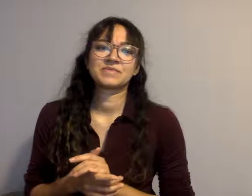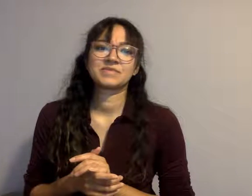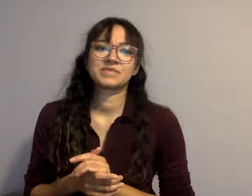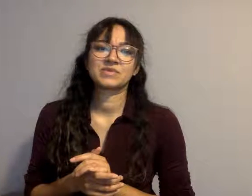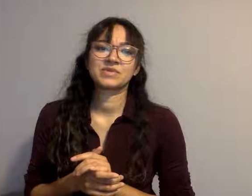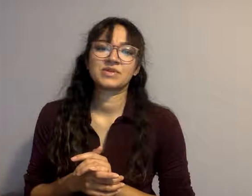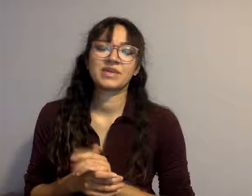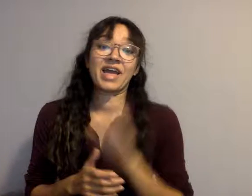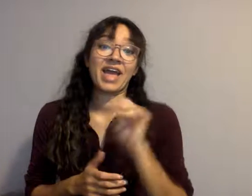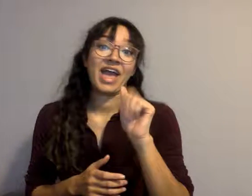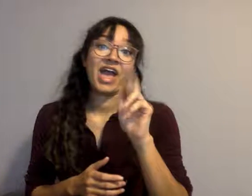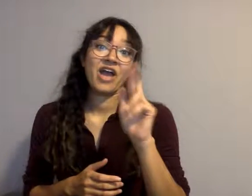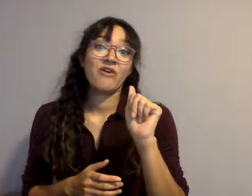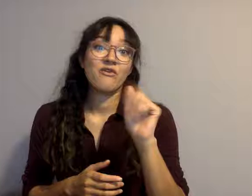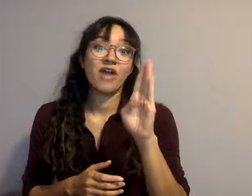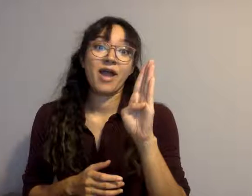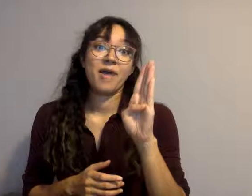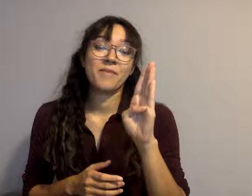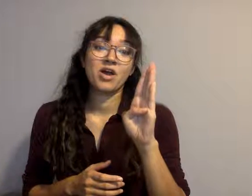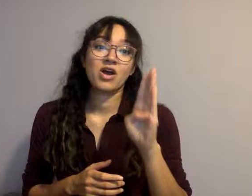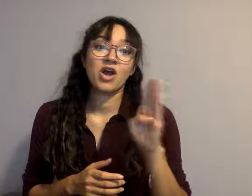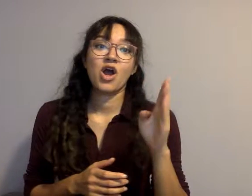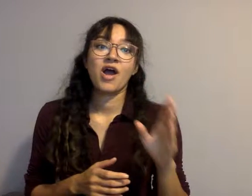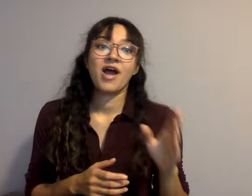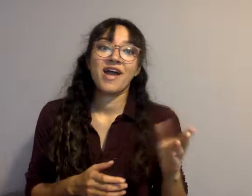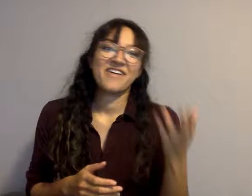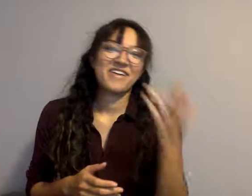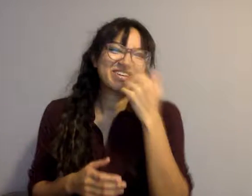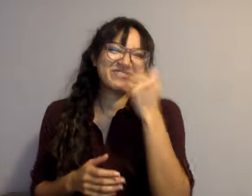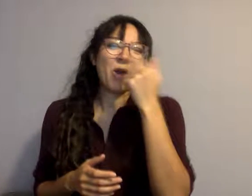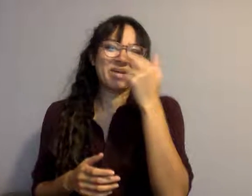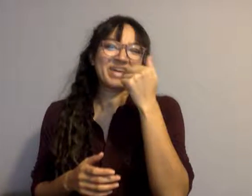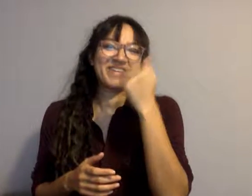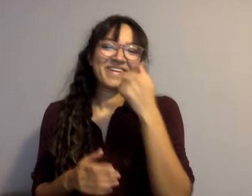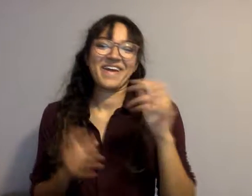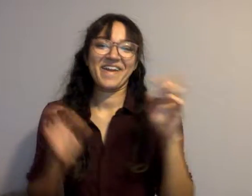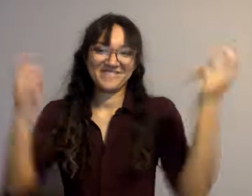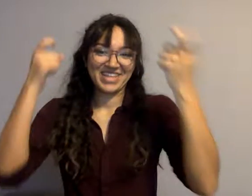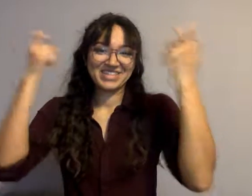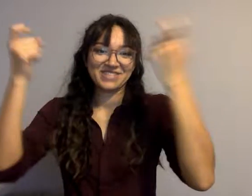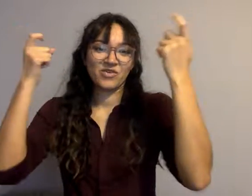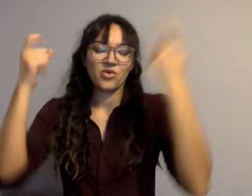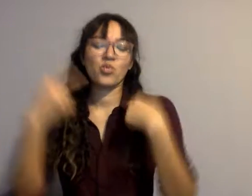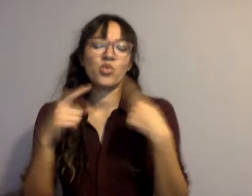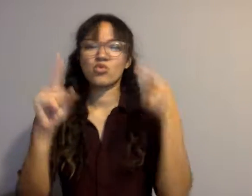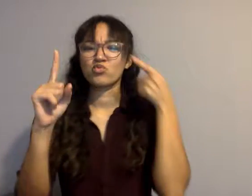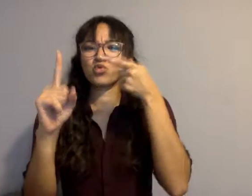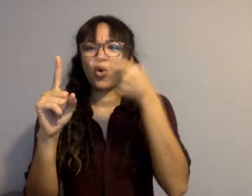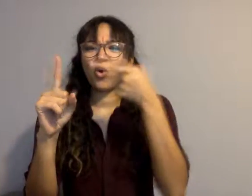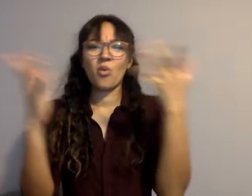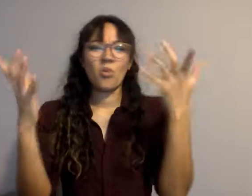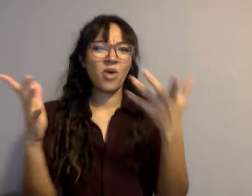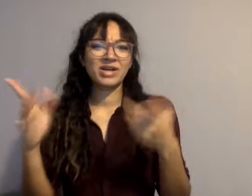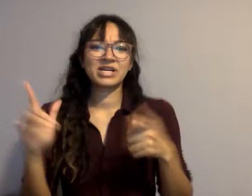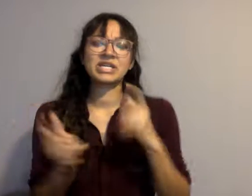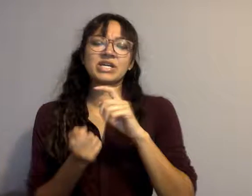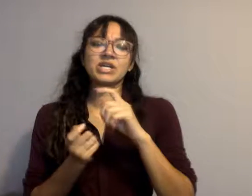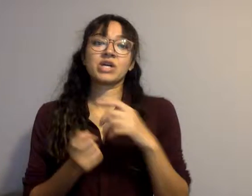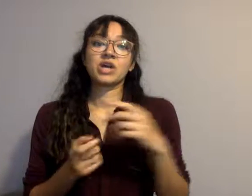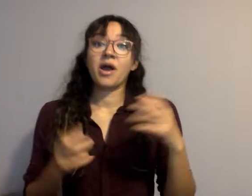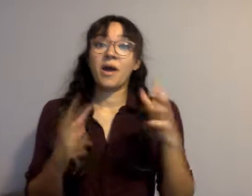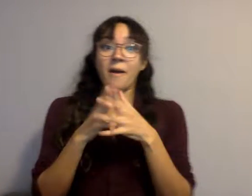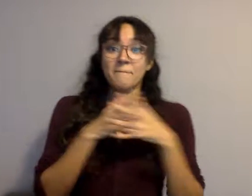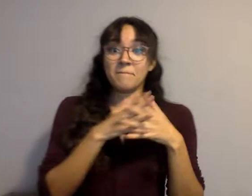Comedy Festival, now in its 10th year. Our goal was to change the negative image of Arab Americans in